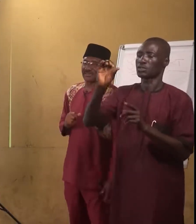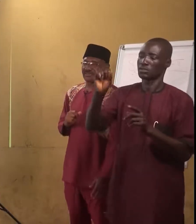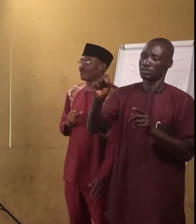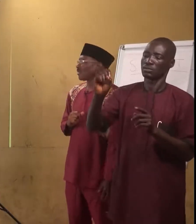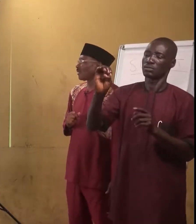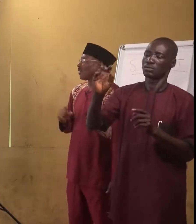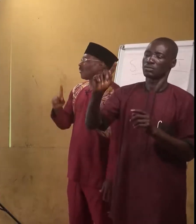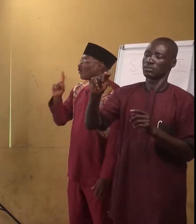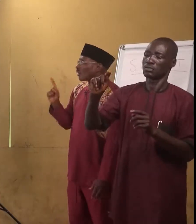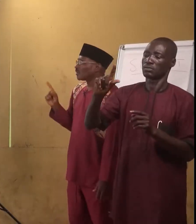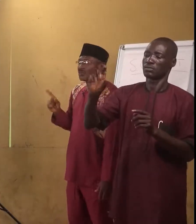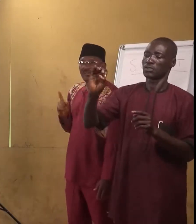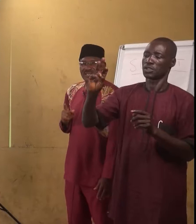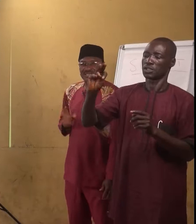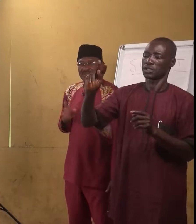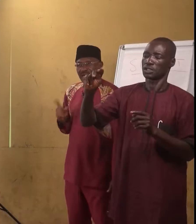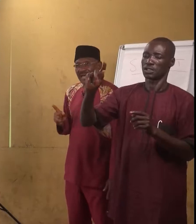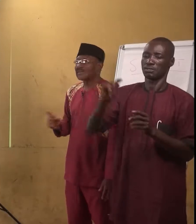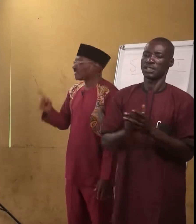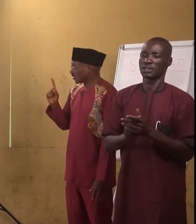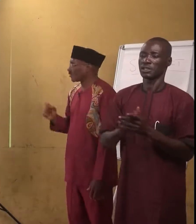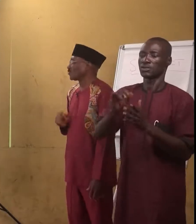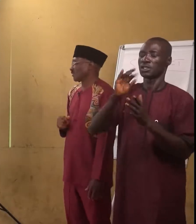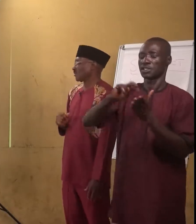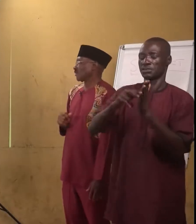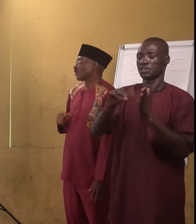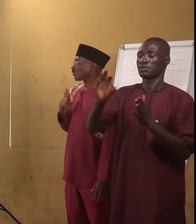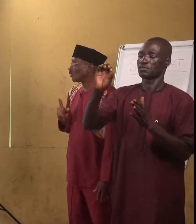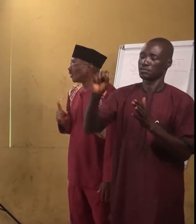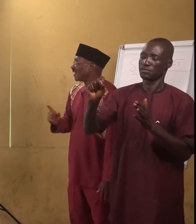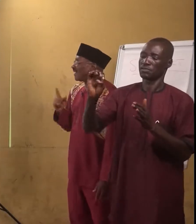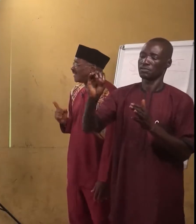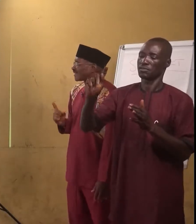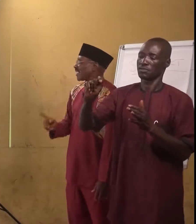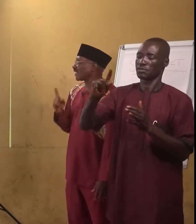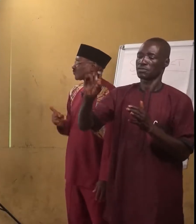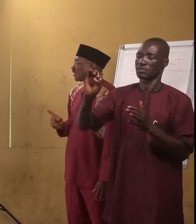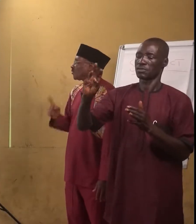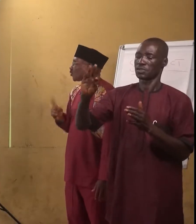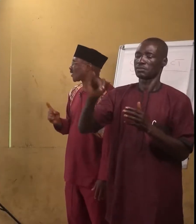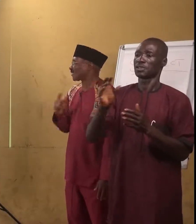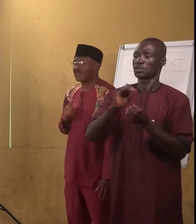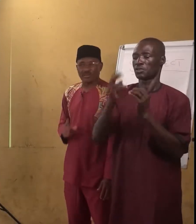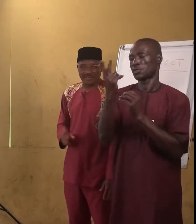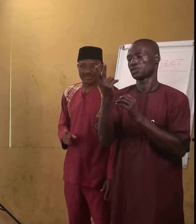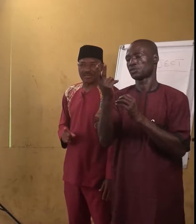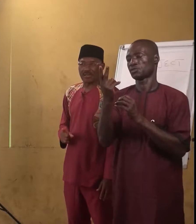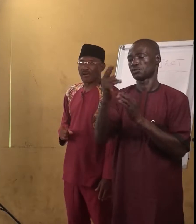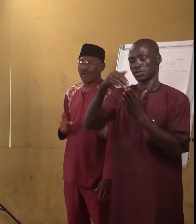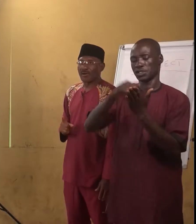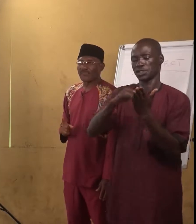settlement? What do you understand by settlement? 2, list and explain 2